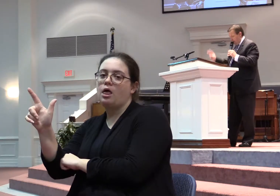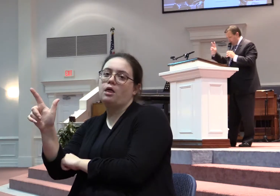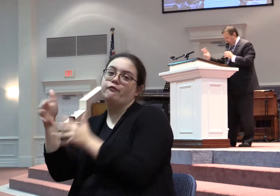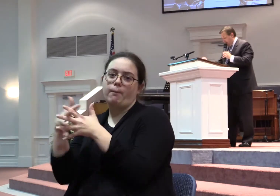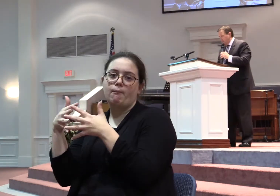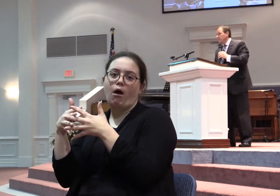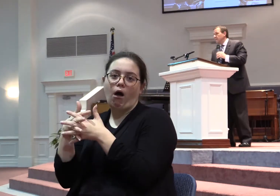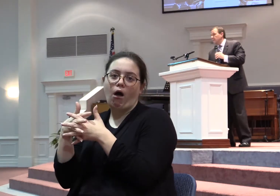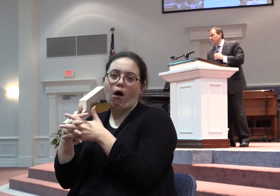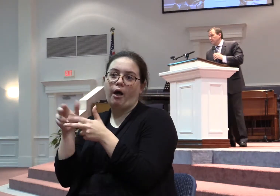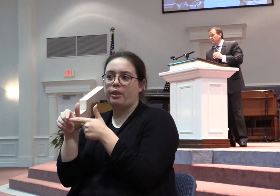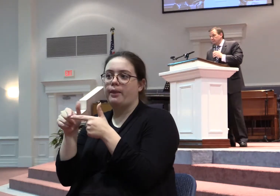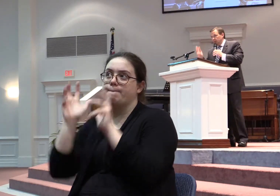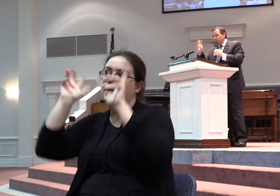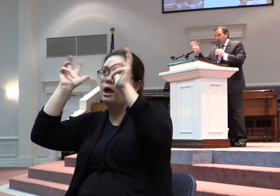the NBA,